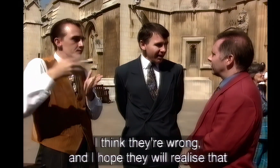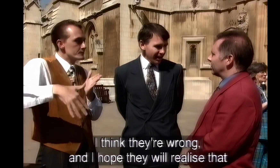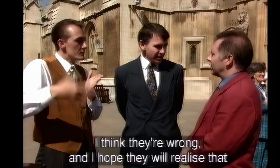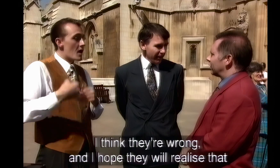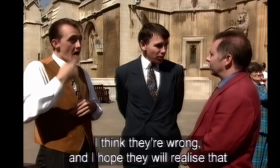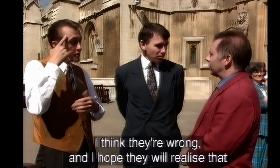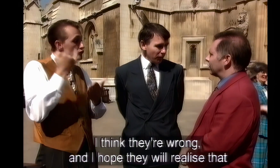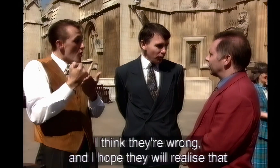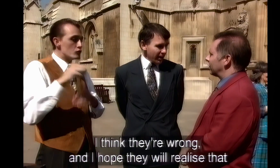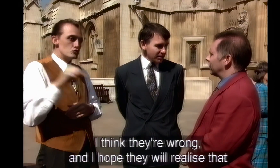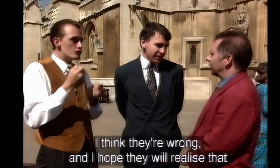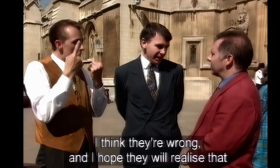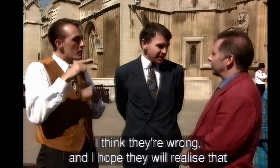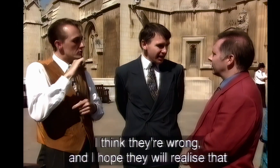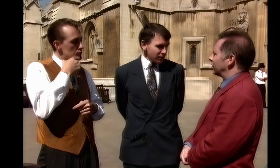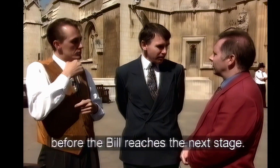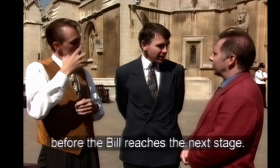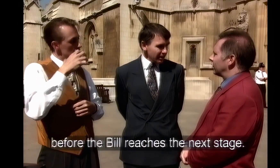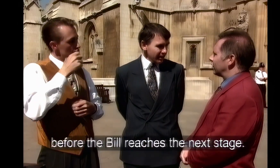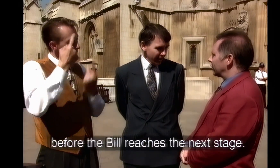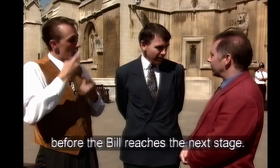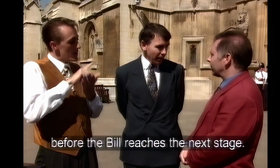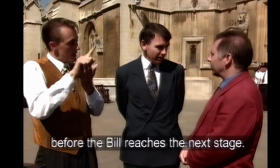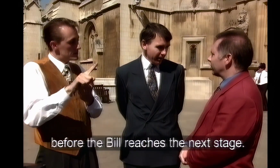that they're wrong before we come to the next stage of the bill in Parliament.